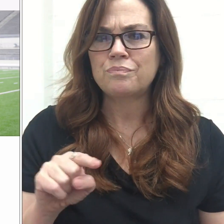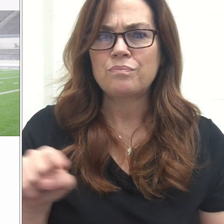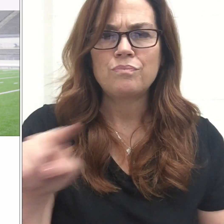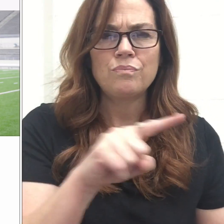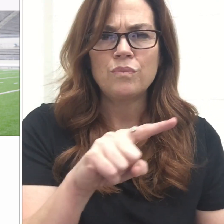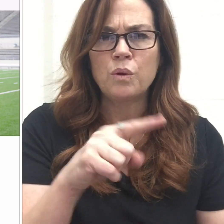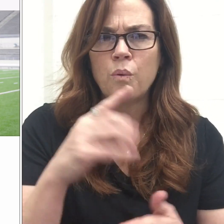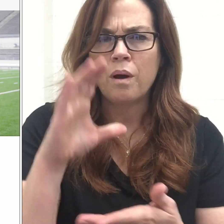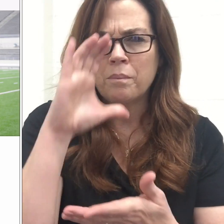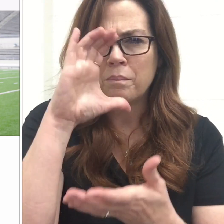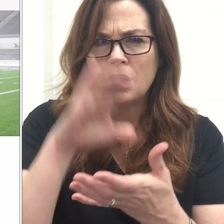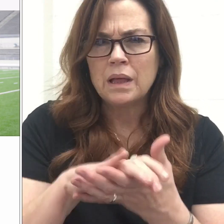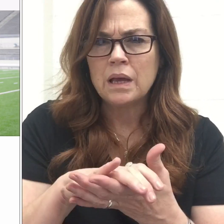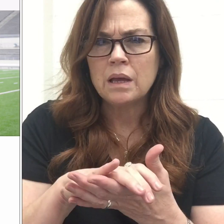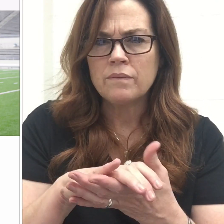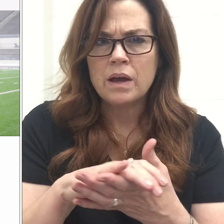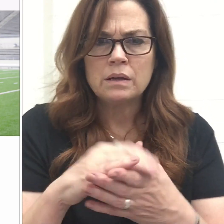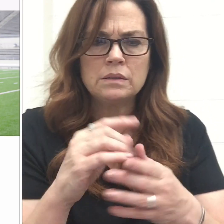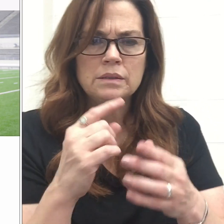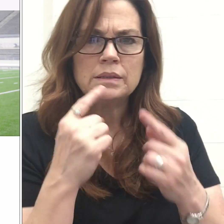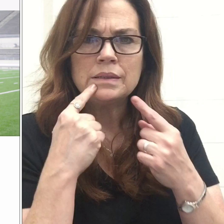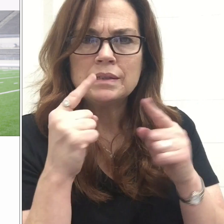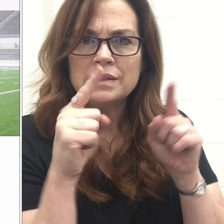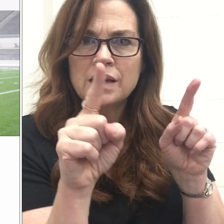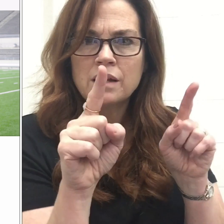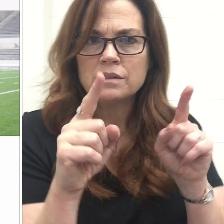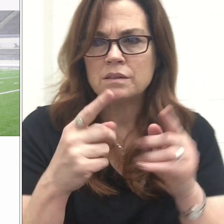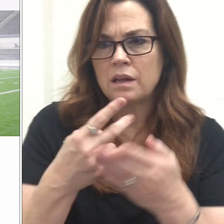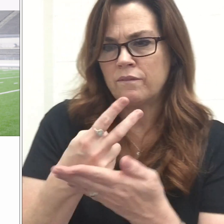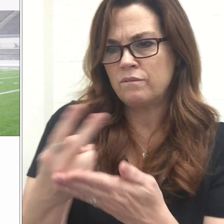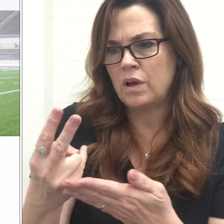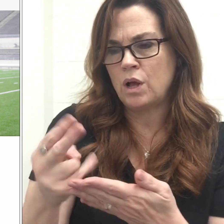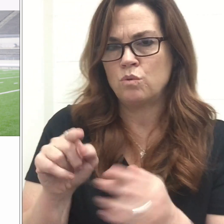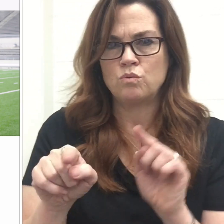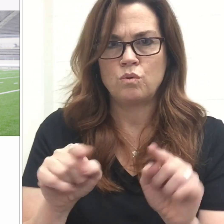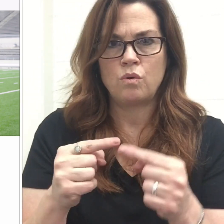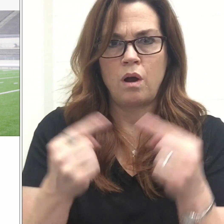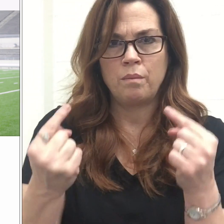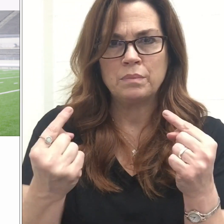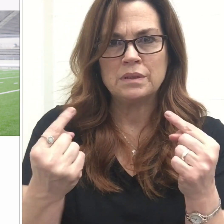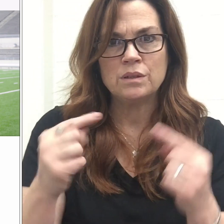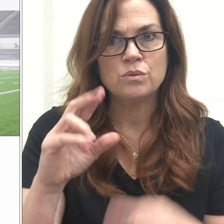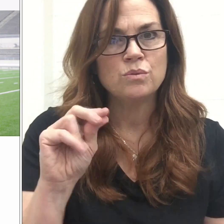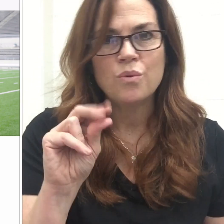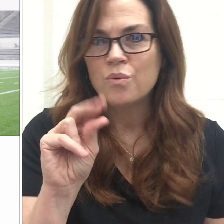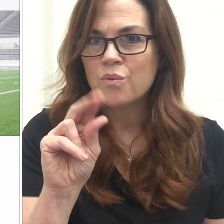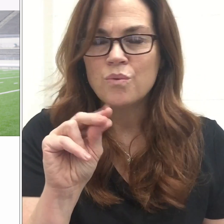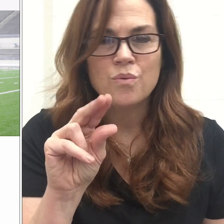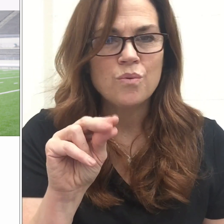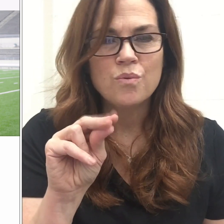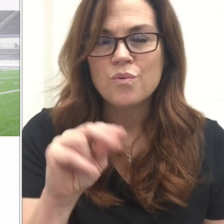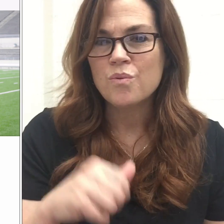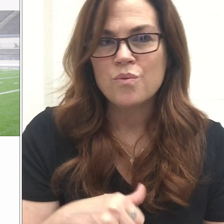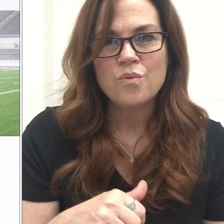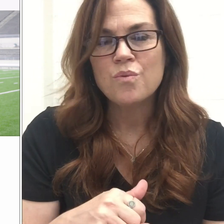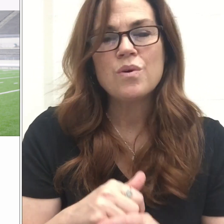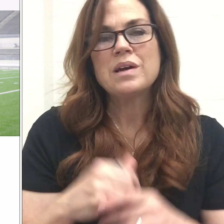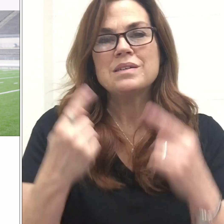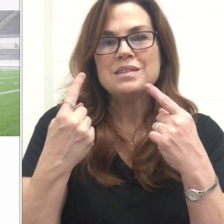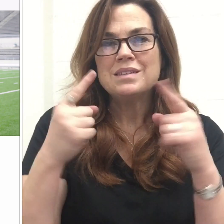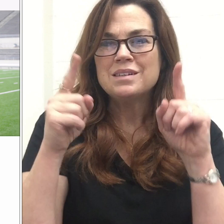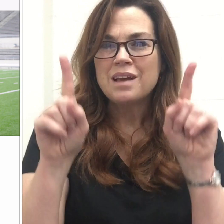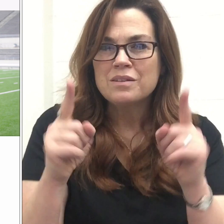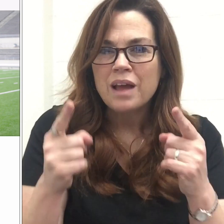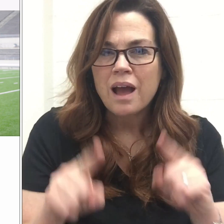that success is the opposite of failure. When the reality, friends, is that success is the